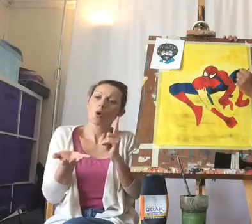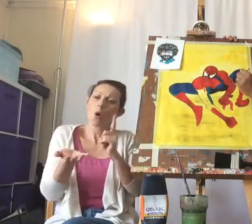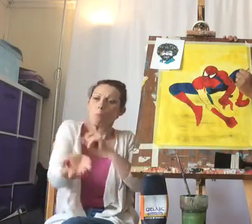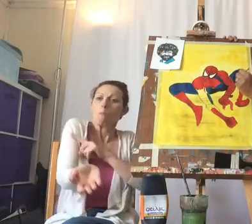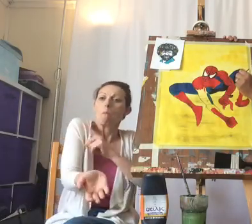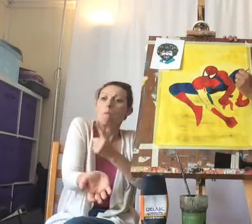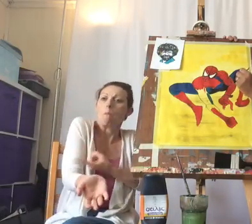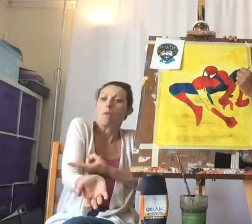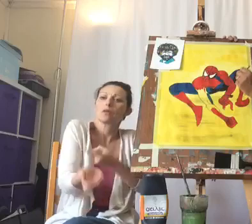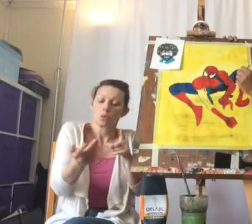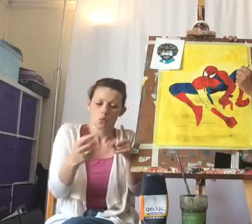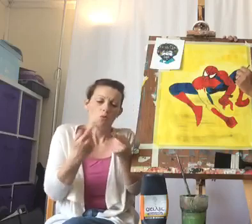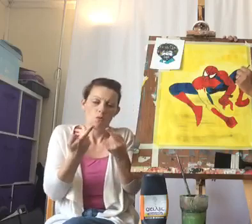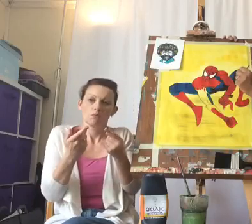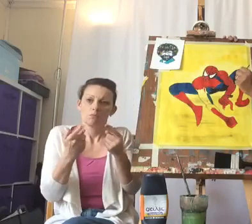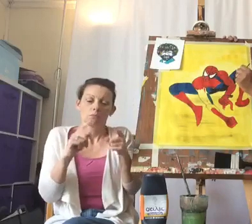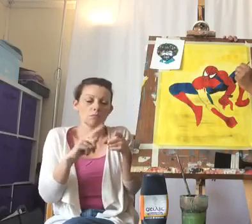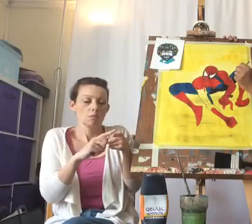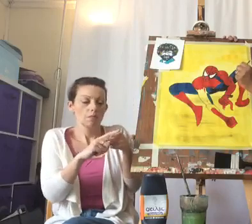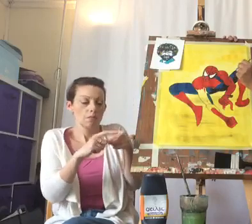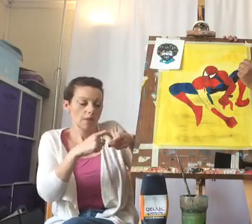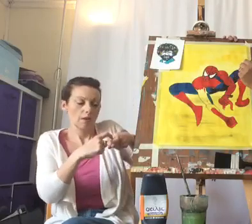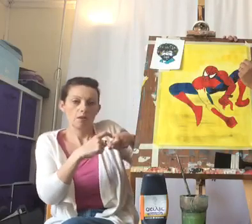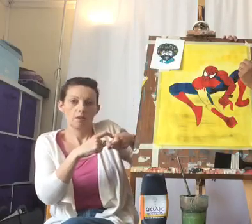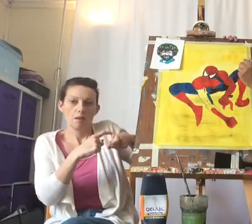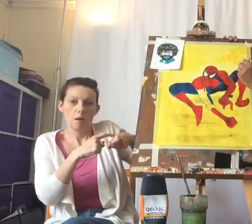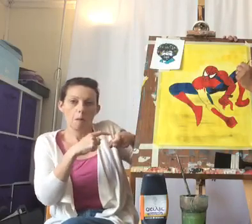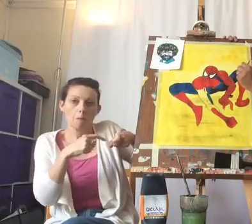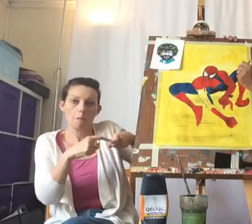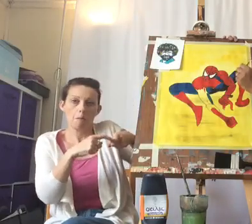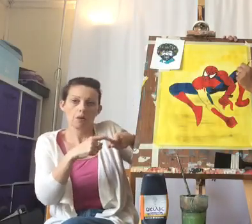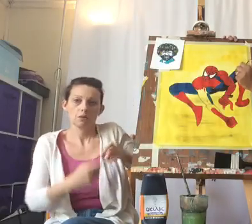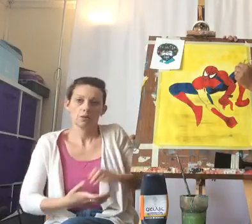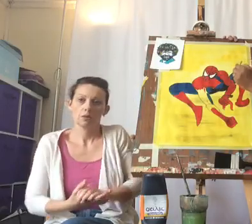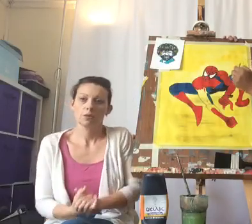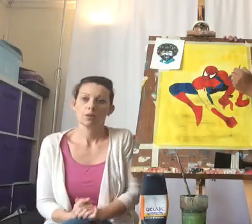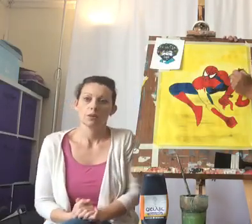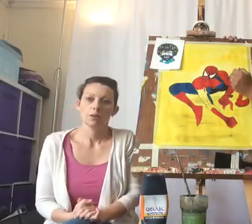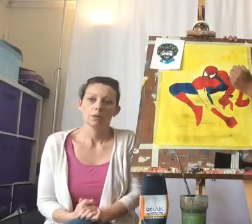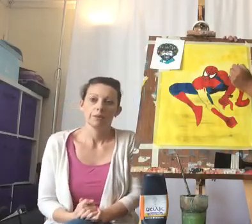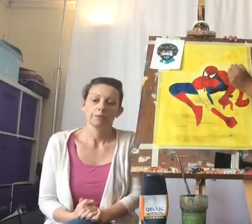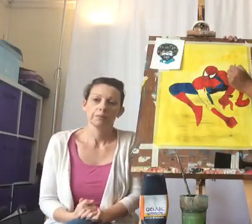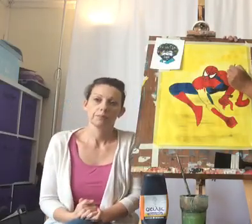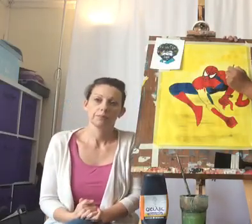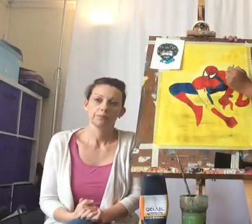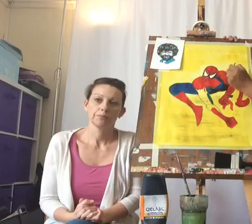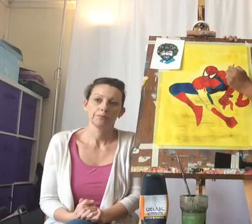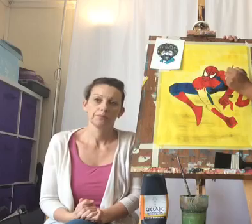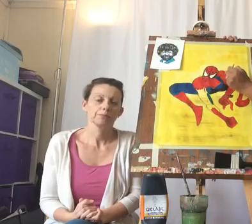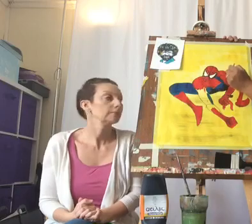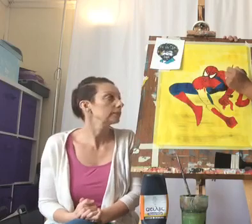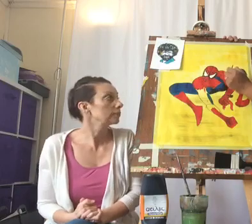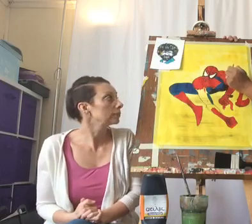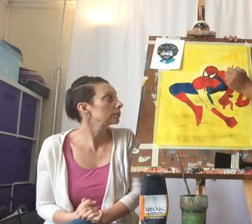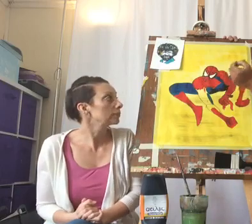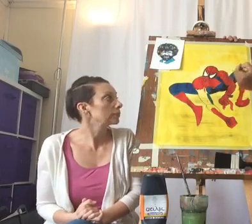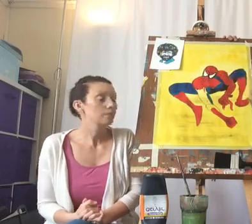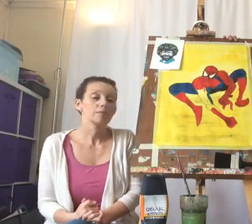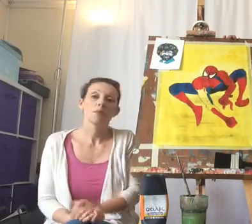and you can, where his arms hiding all that bit. I think I made that blue a bit dark